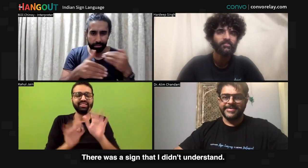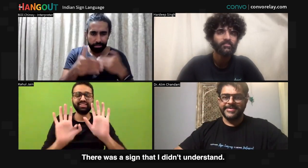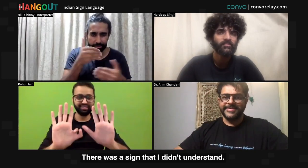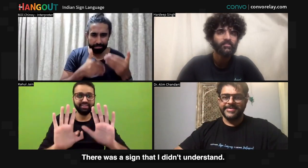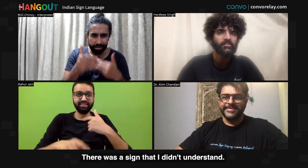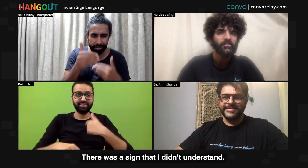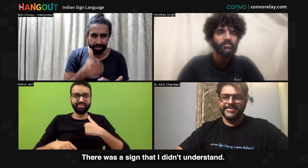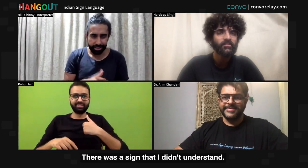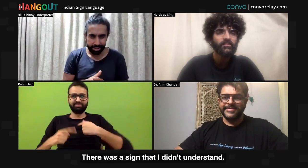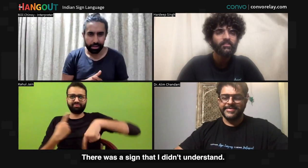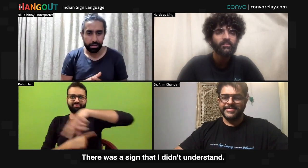a sign that I didn't understand.